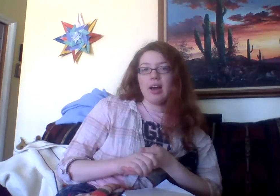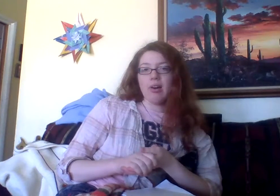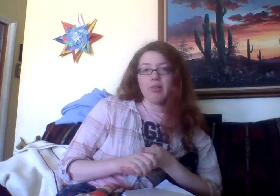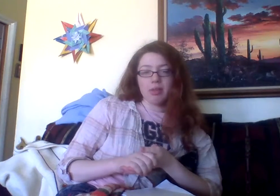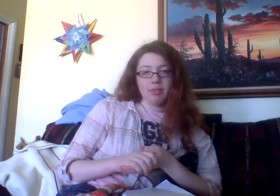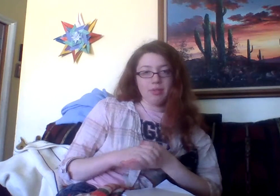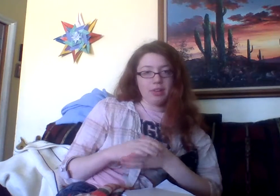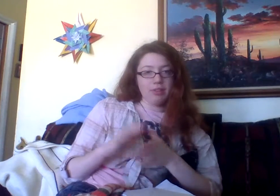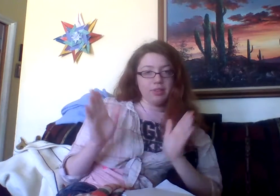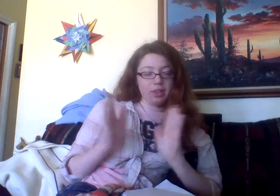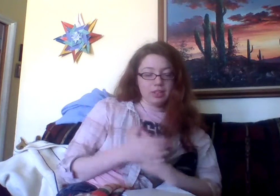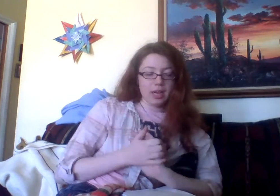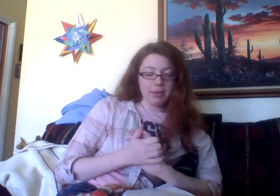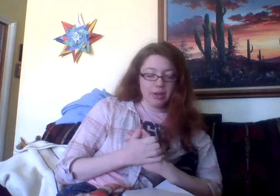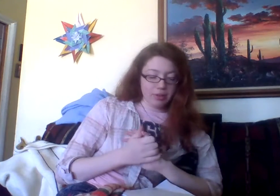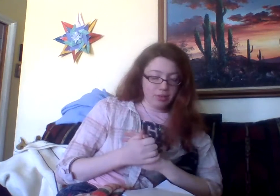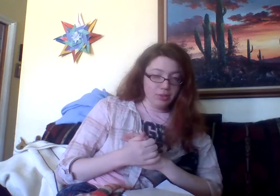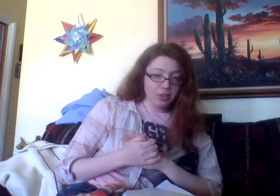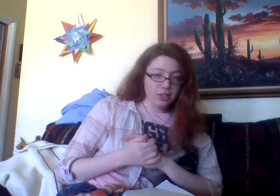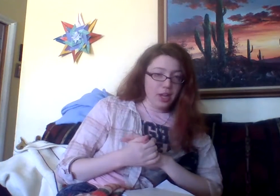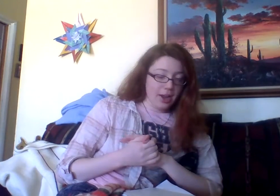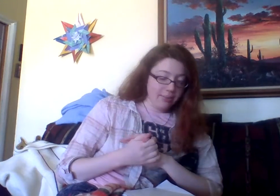now. If it would have a long time ago, who's to say?